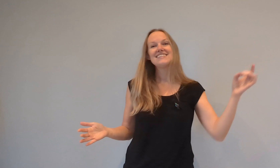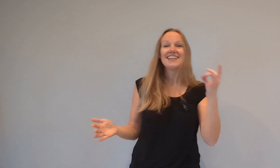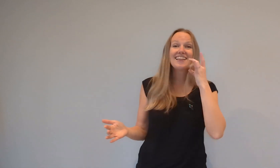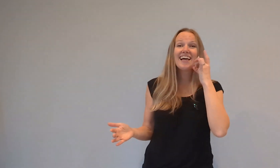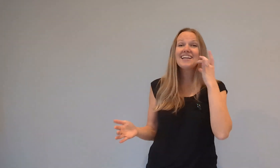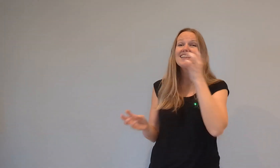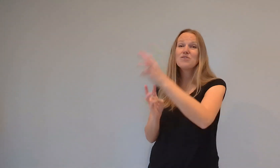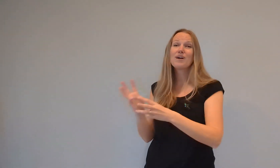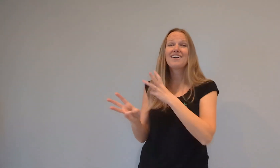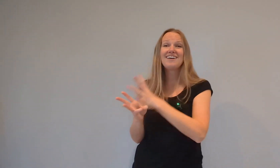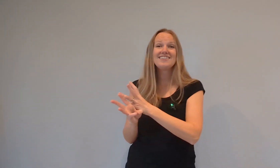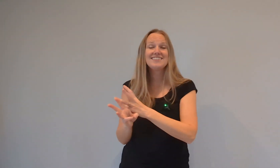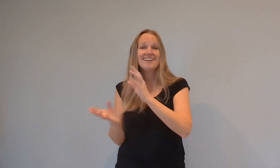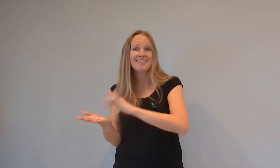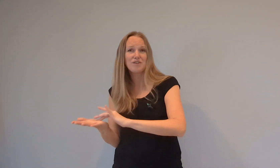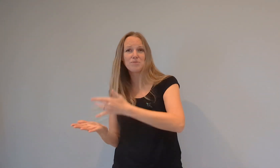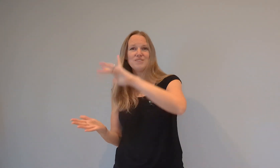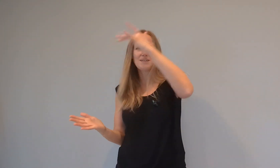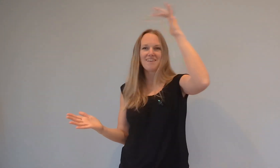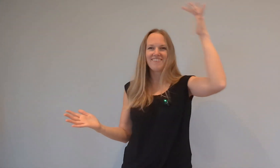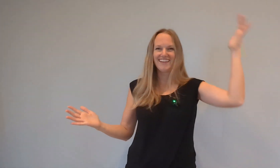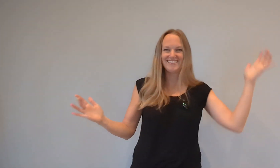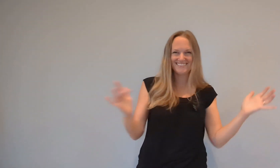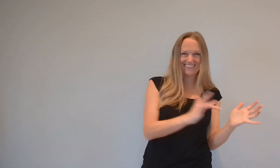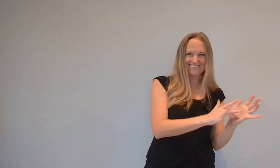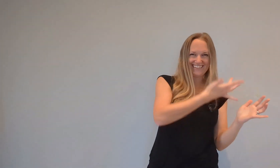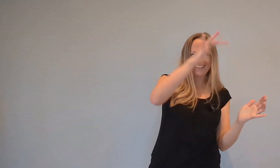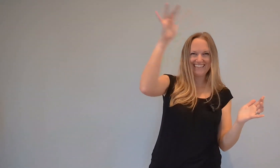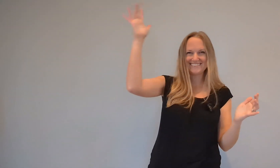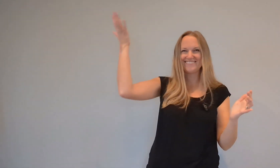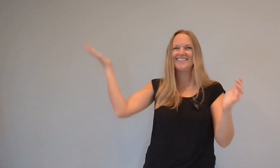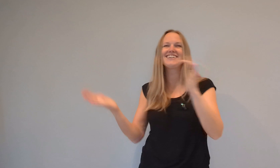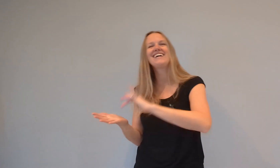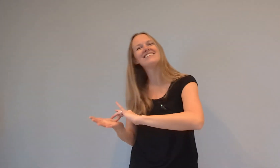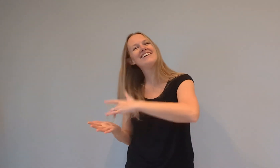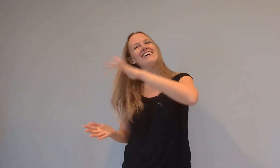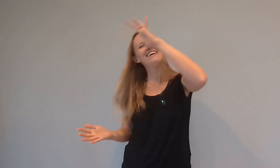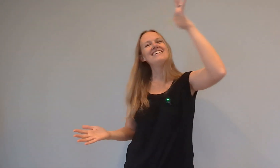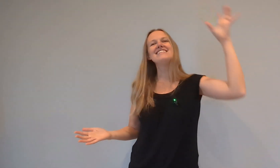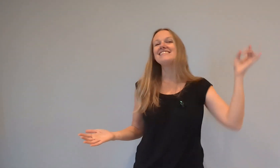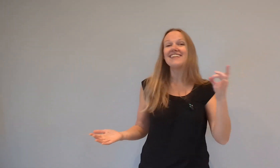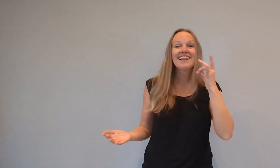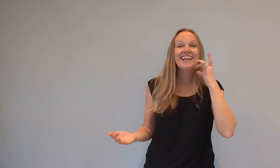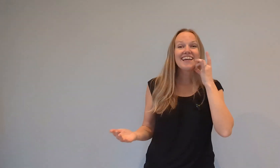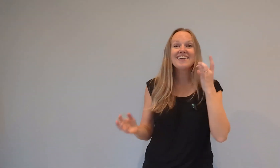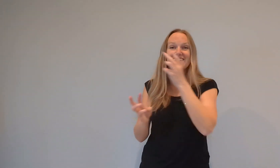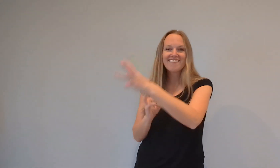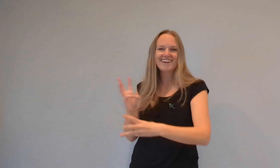The light of the world. I'm going to have a bruise on my face. I've done light so many times. To the light of the